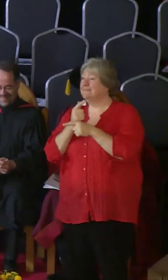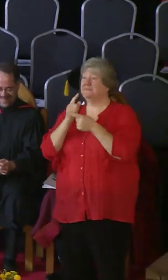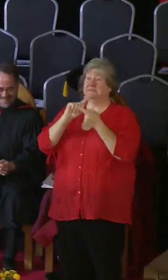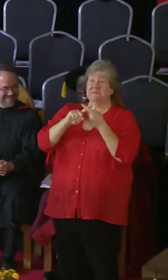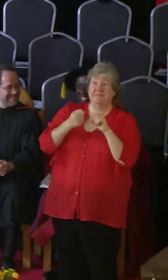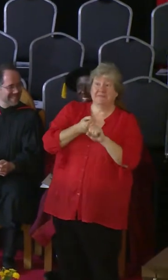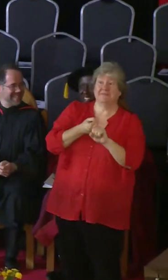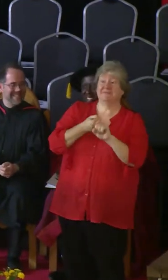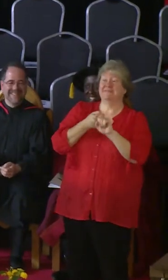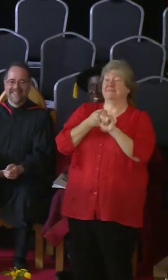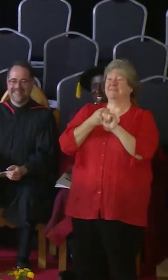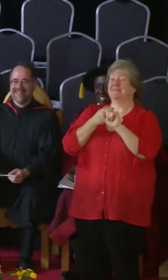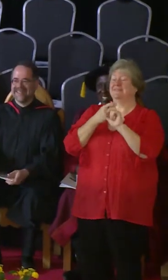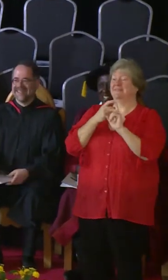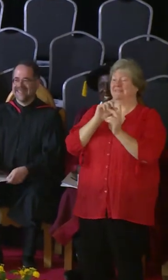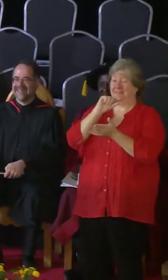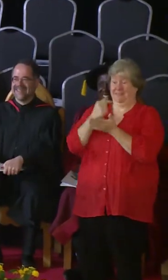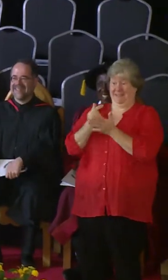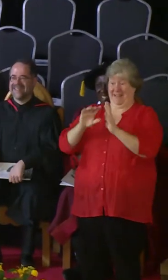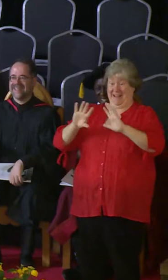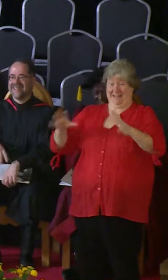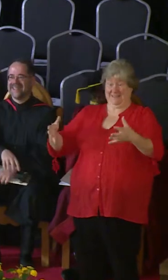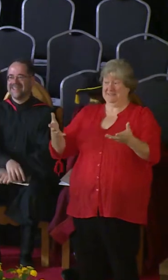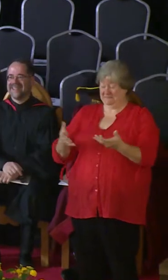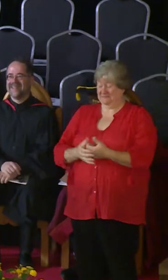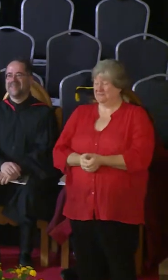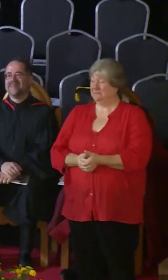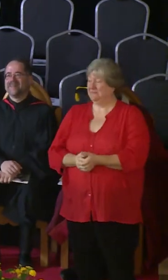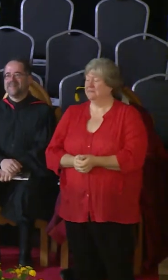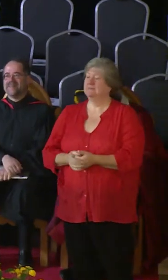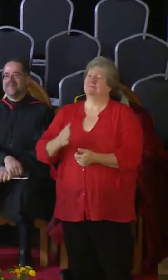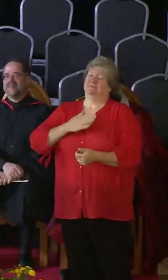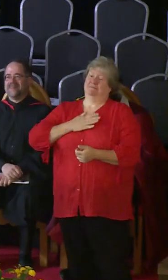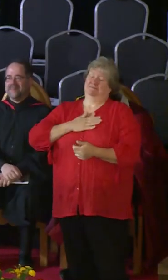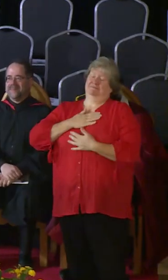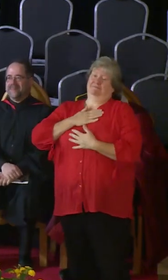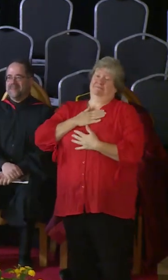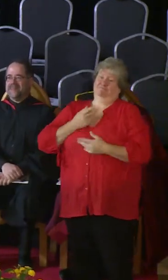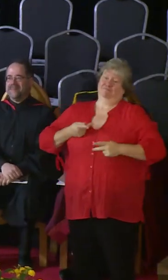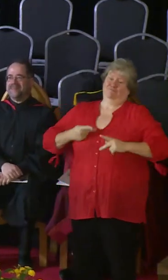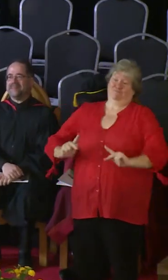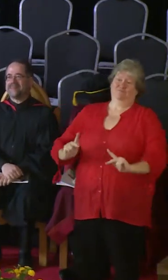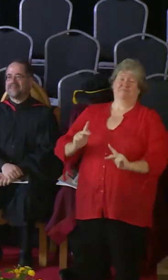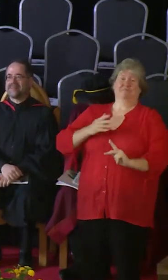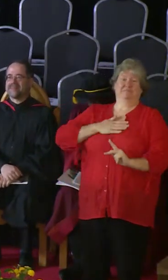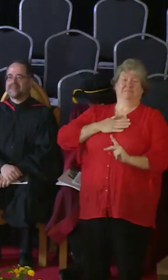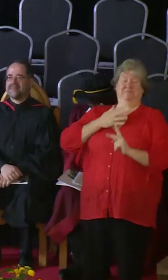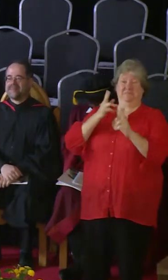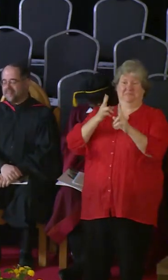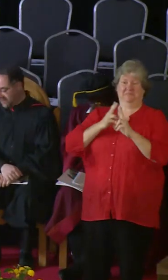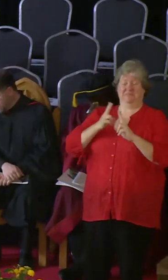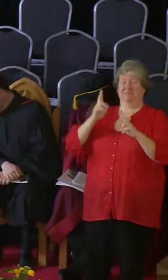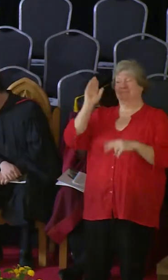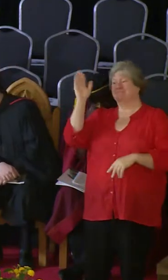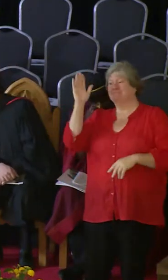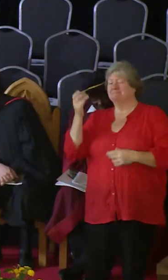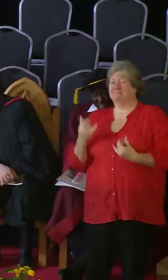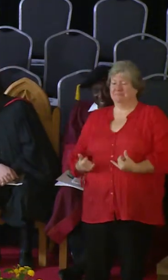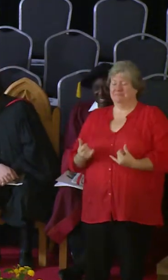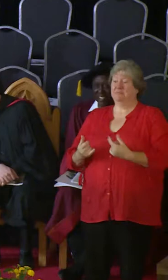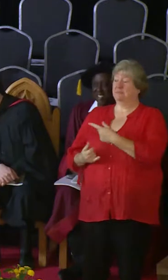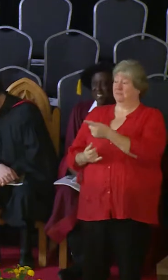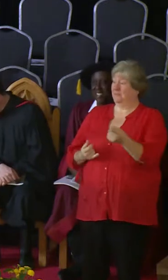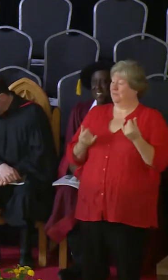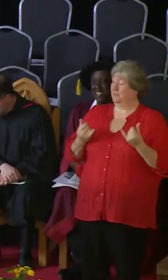friends, graduating class. It's my great privilege to speak to you today as you celebrate an